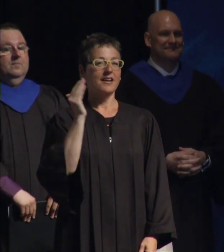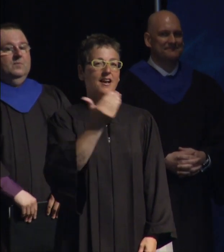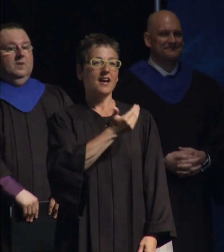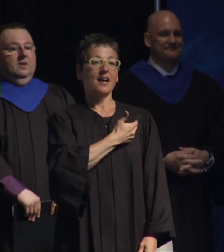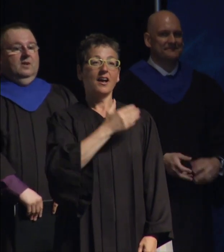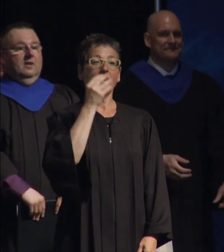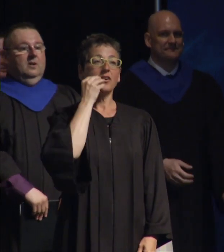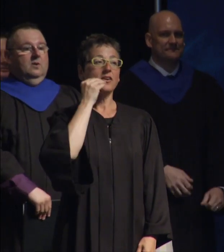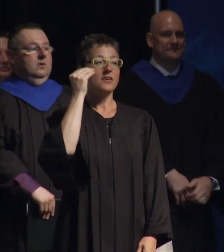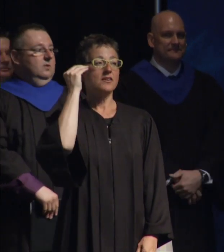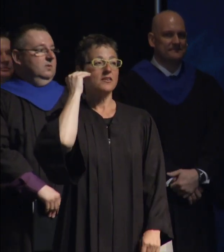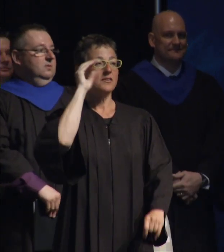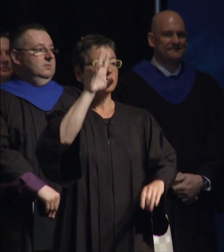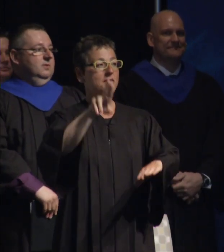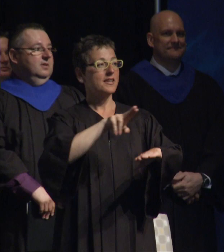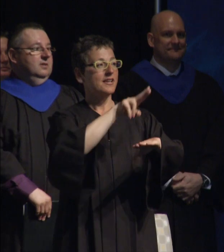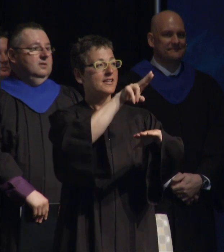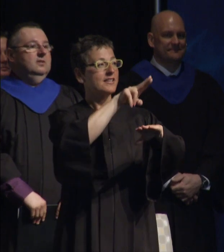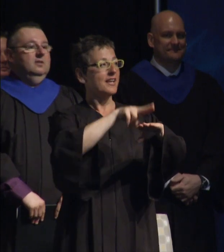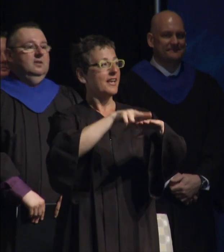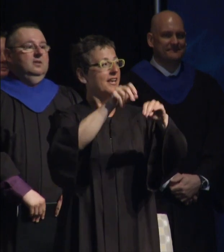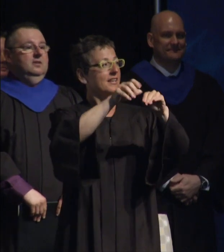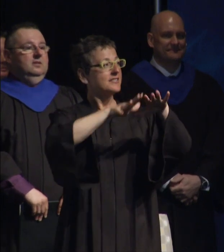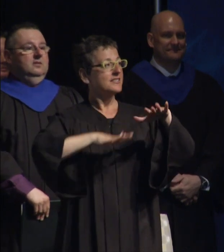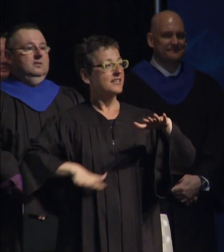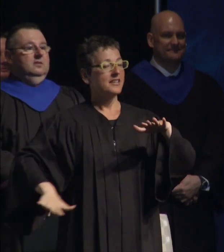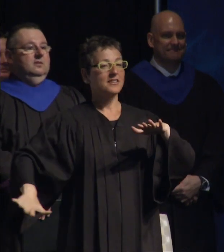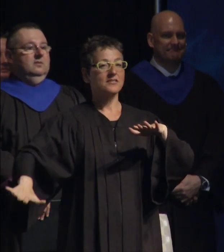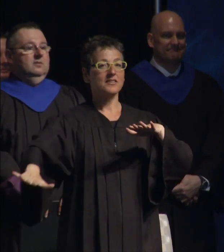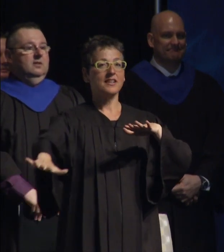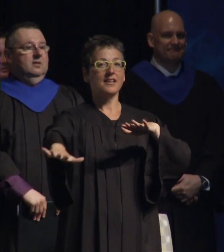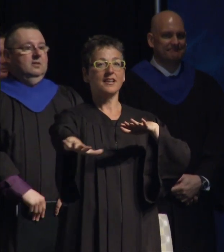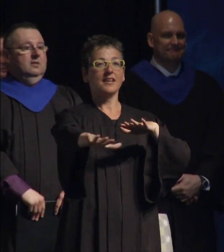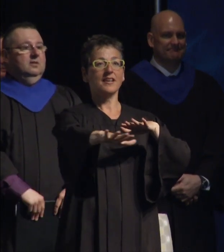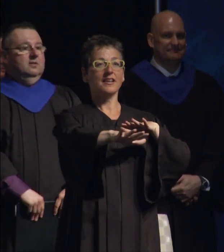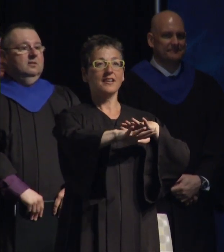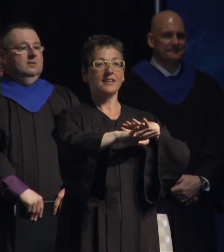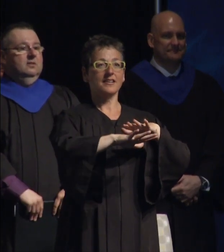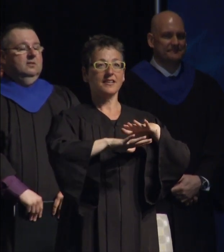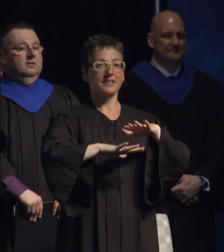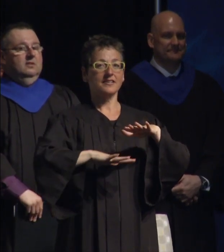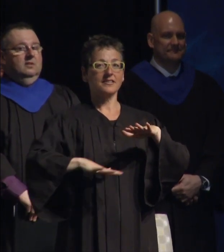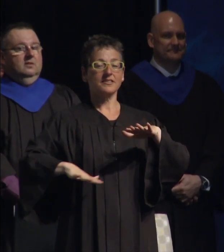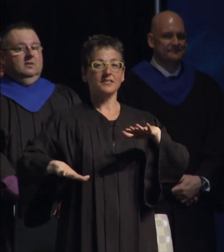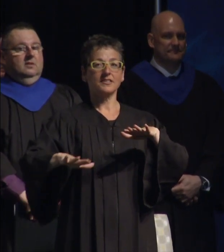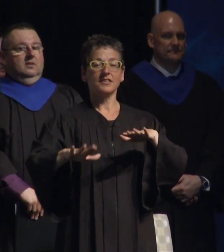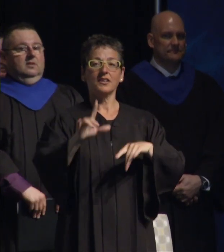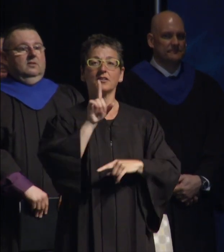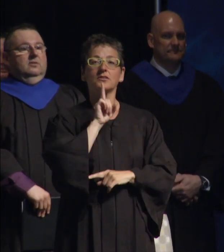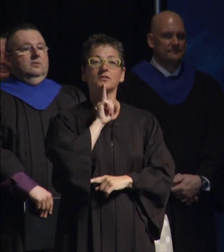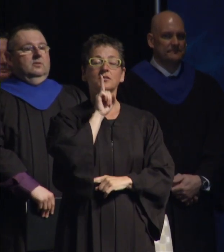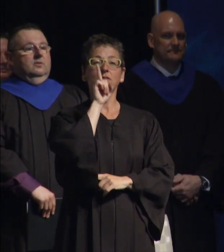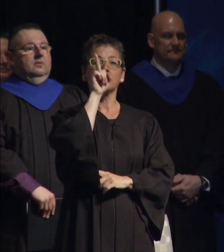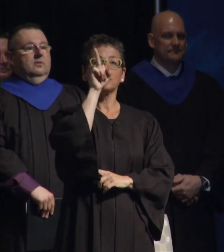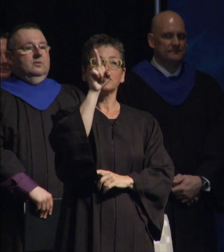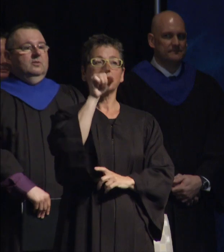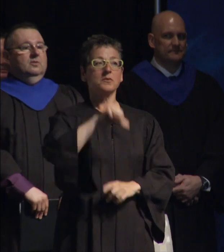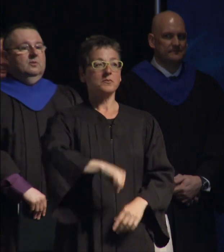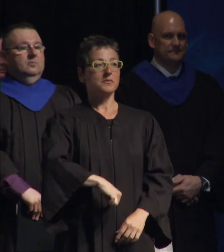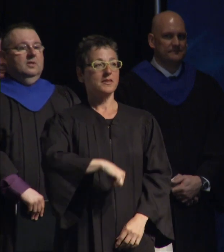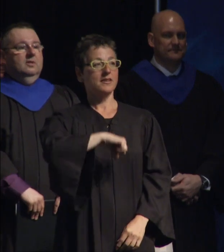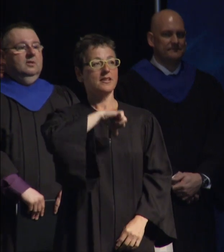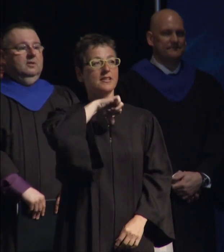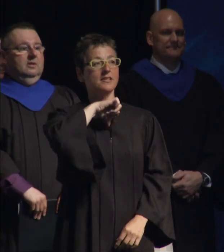Canada, our home and native land,